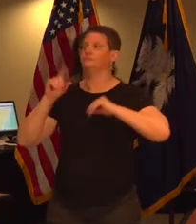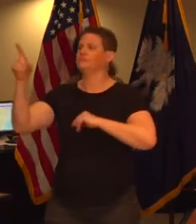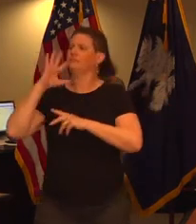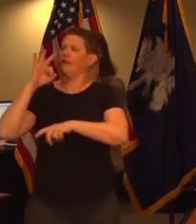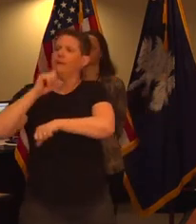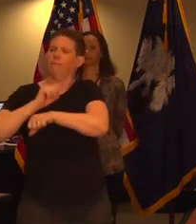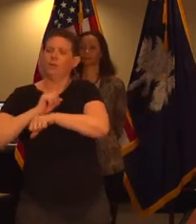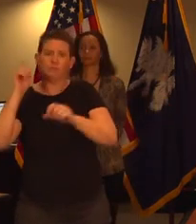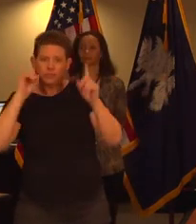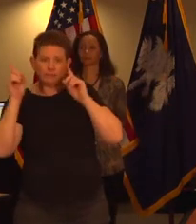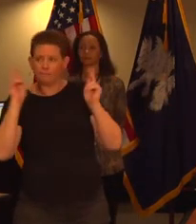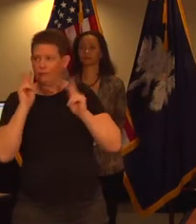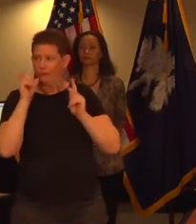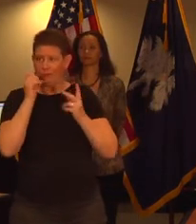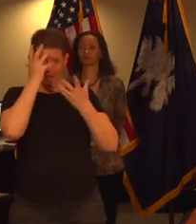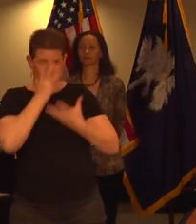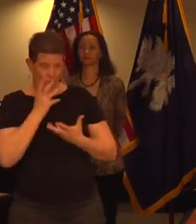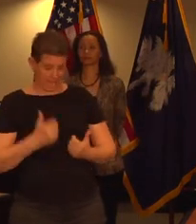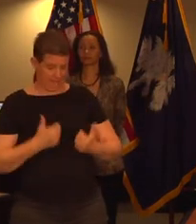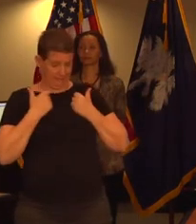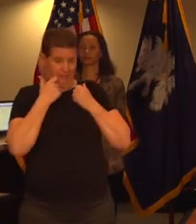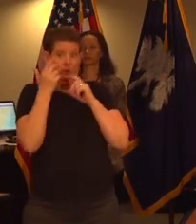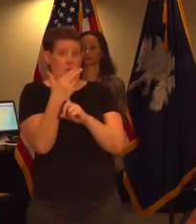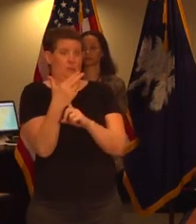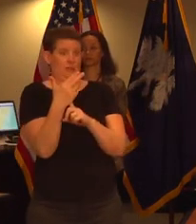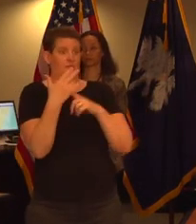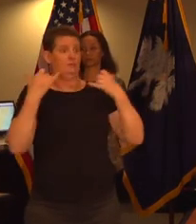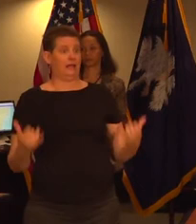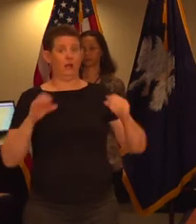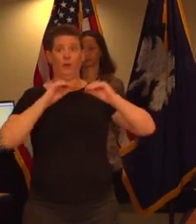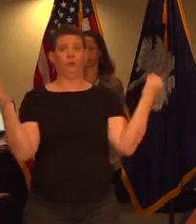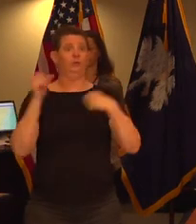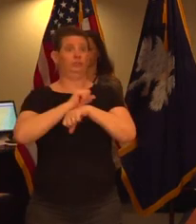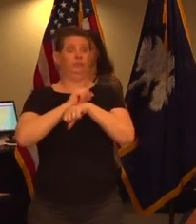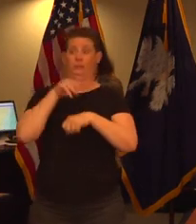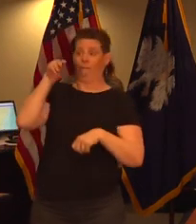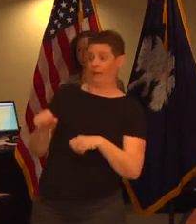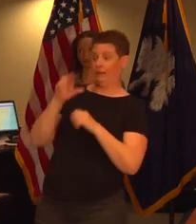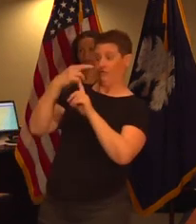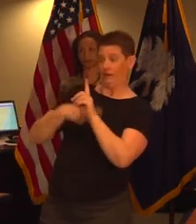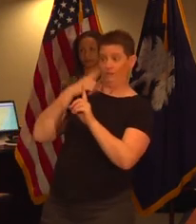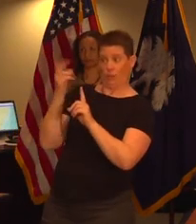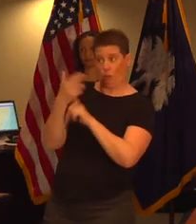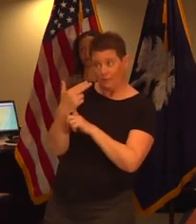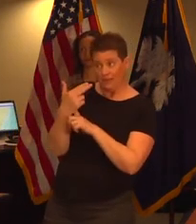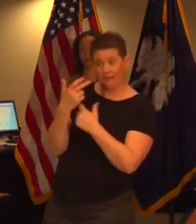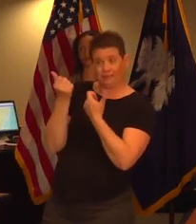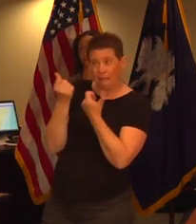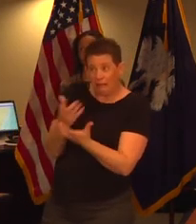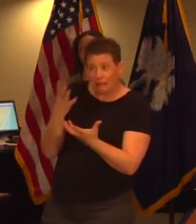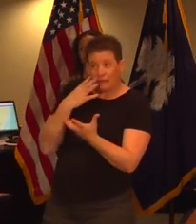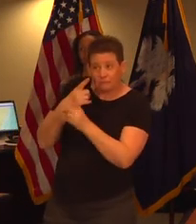we're also hearing from folks who are unfortunately having to live in hotels in the first place and now they don't have a job to be able to pay the rent for the hotels are you guys is there anything